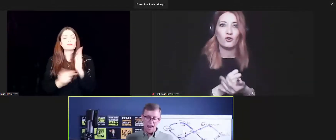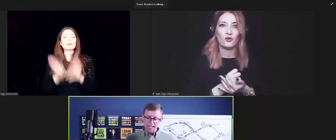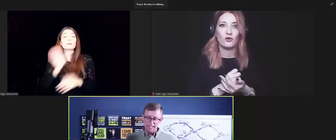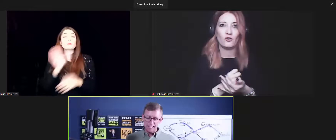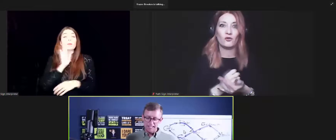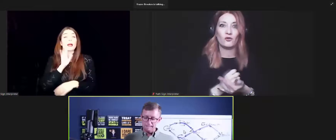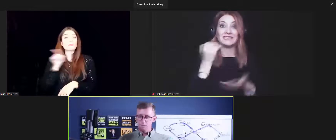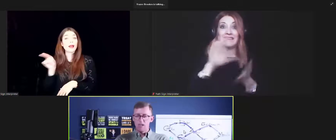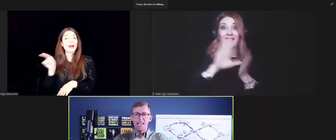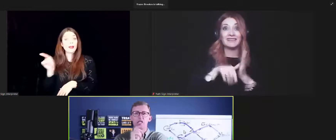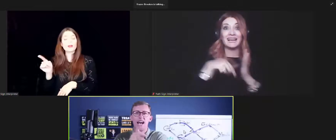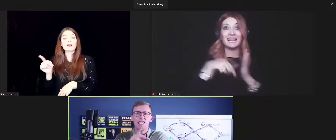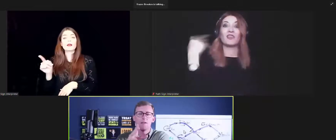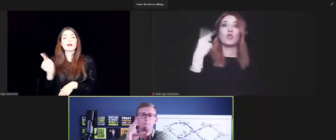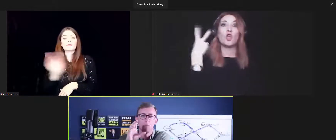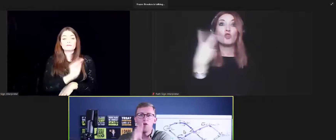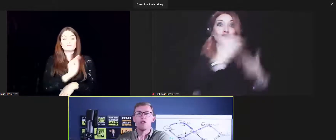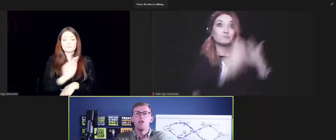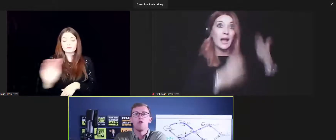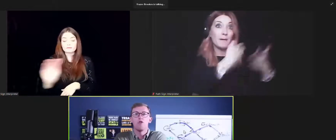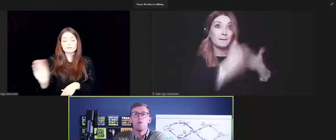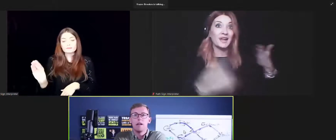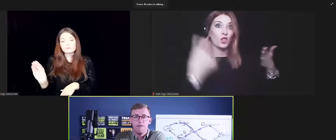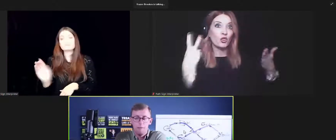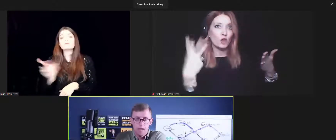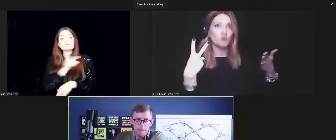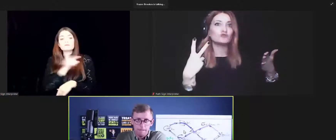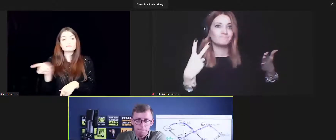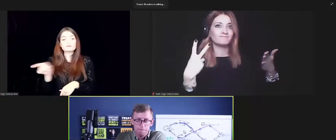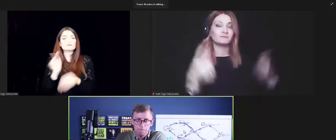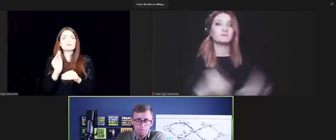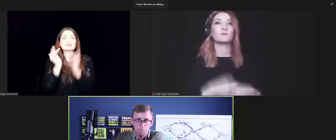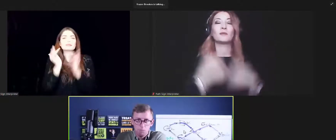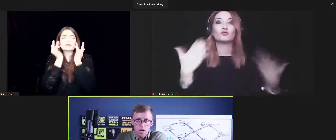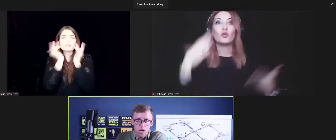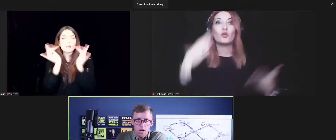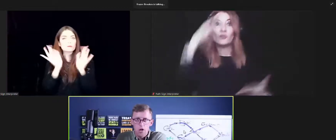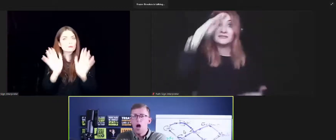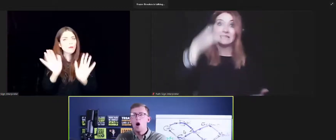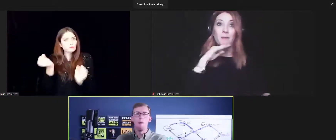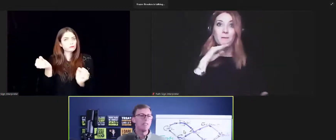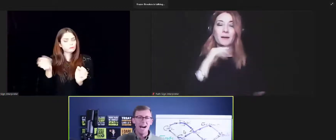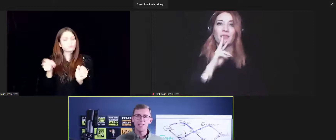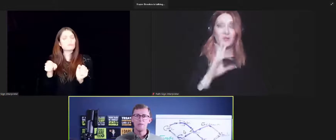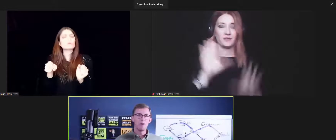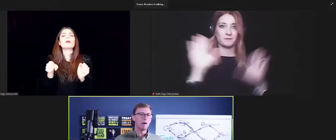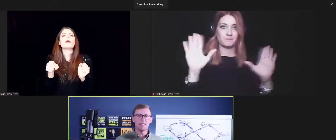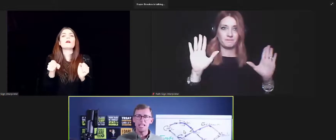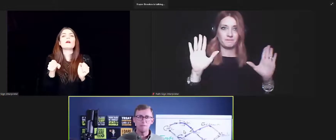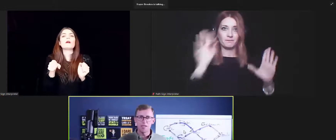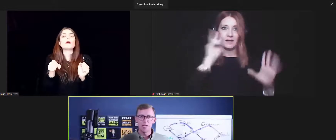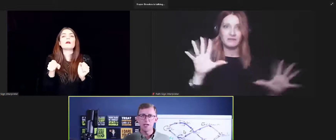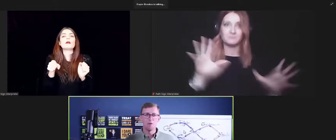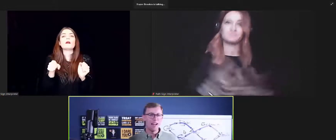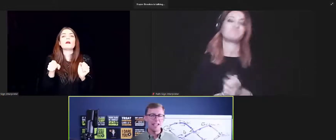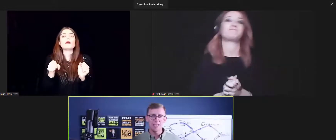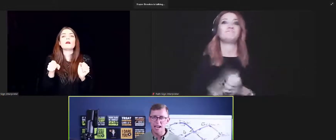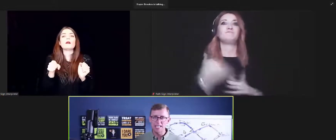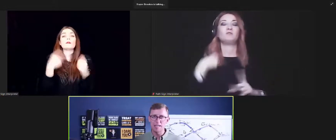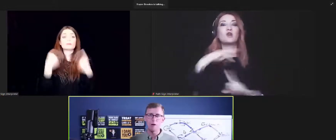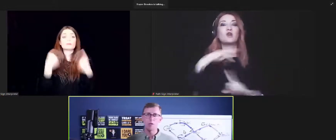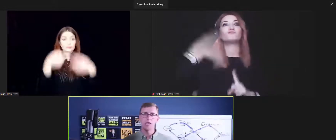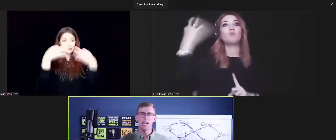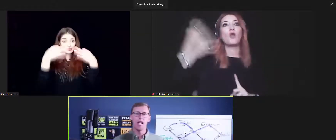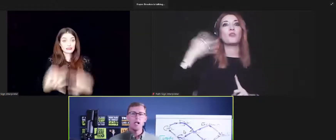it. He said, we've got a decision to make as a family. You know, mum and dad, and we're building this business. We're really